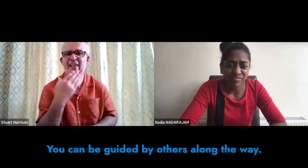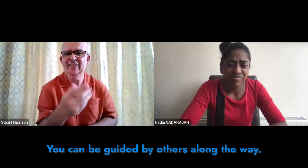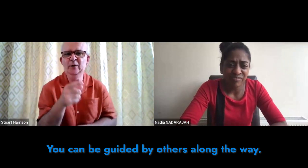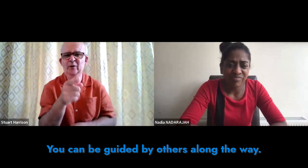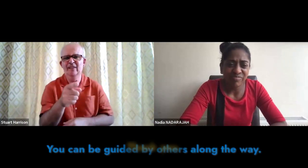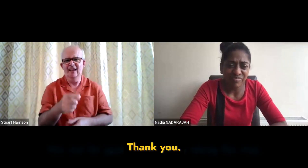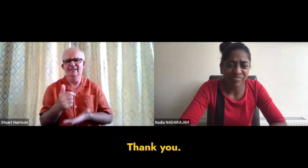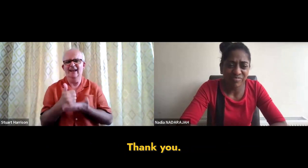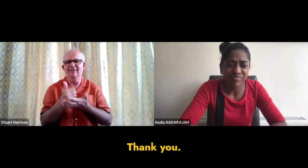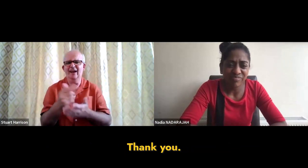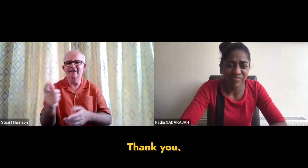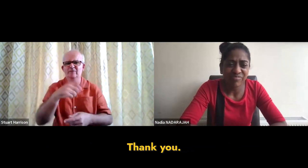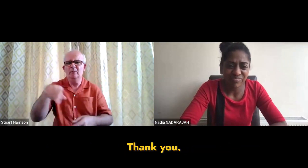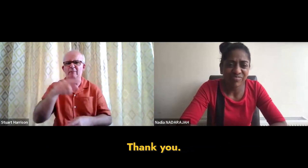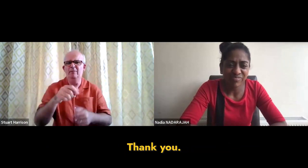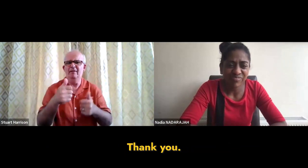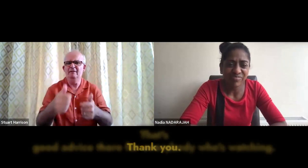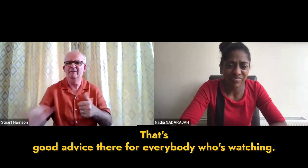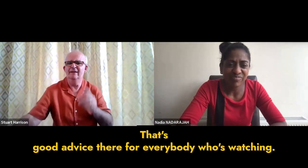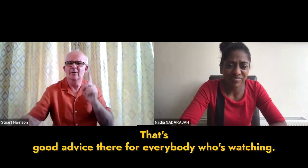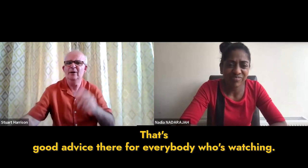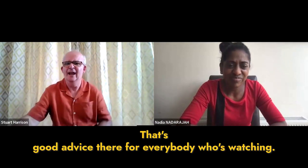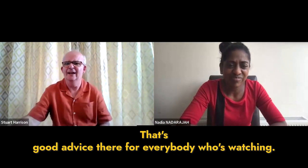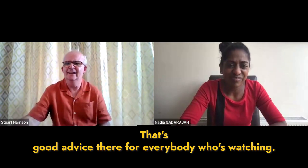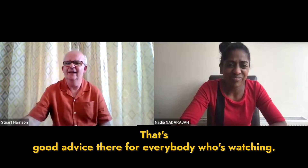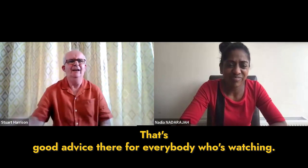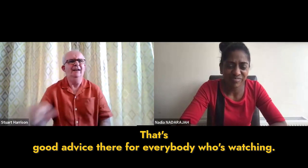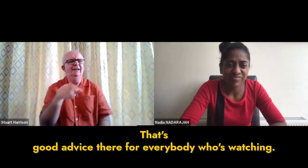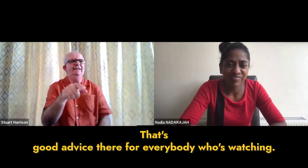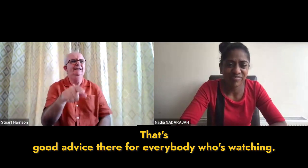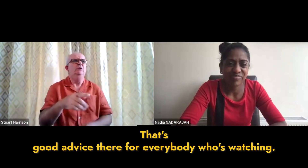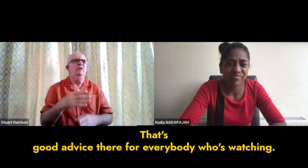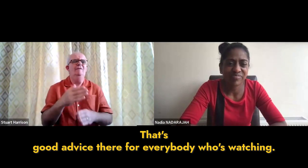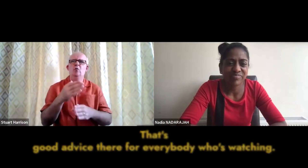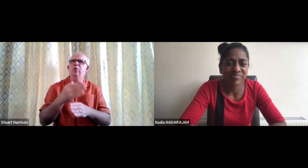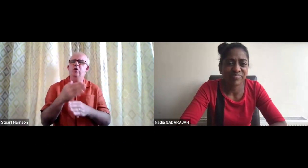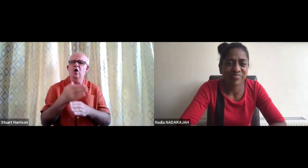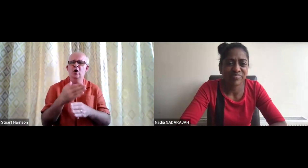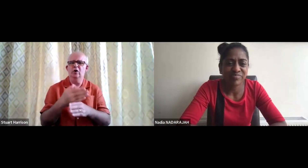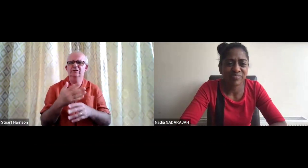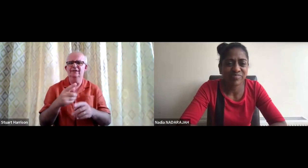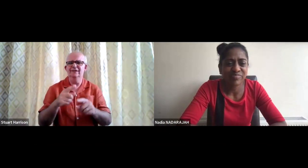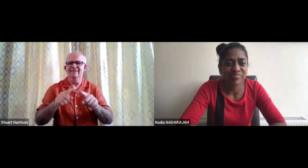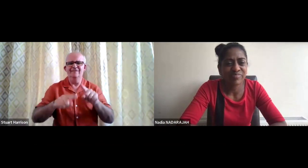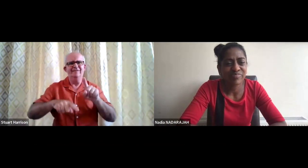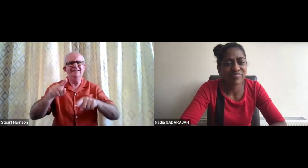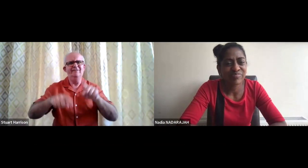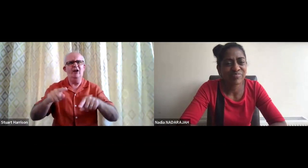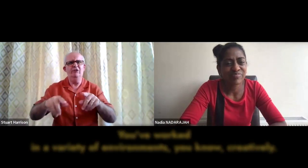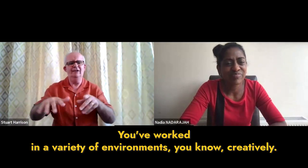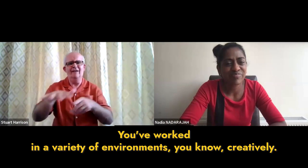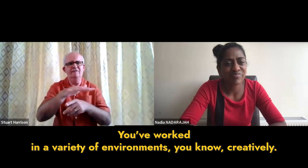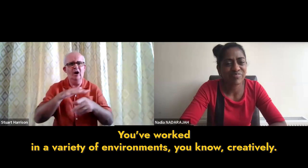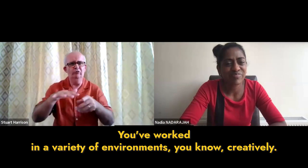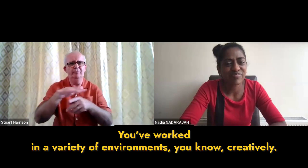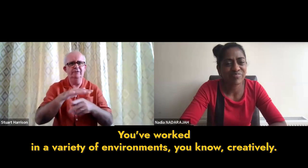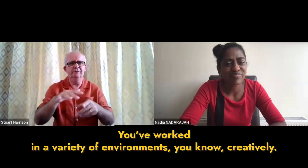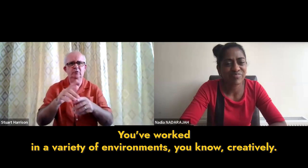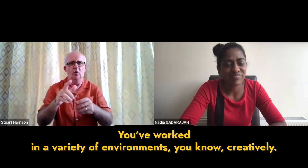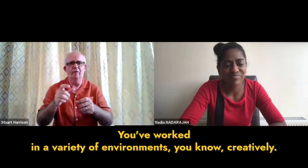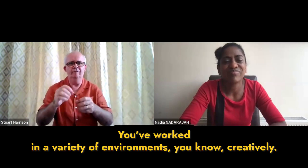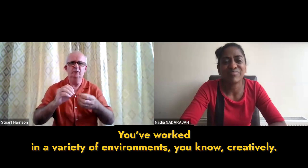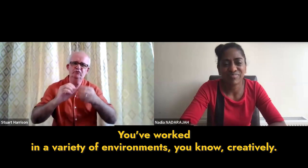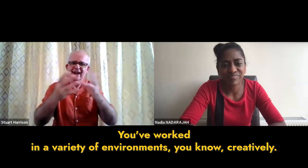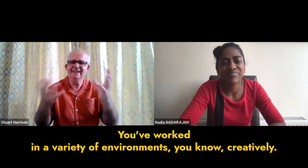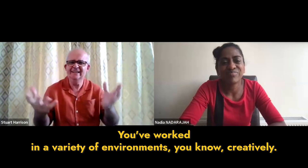way. Thank you. That's good advice there for everybody who's watching. And Nadia, you've worked in a variety